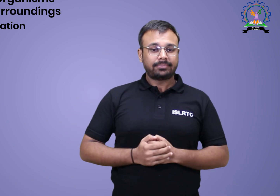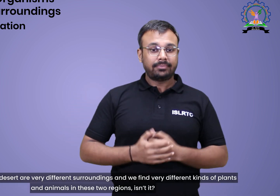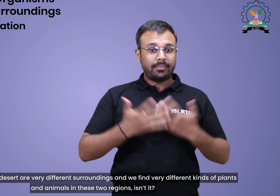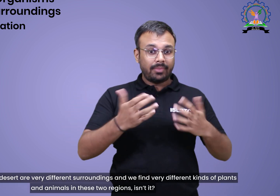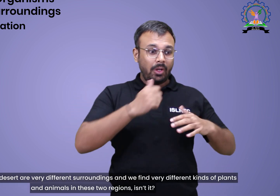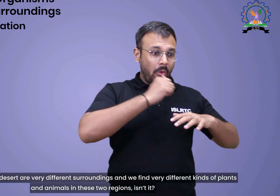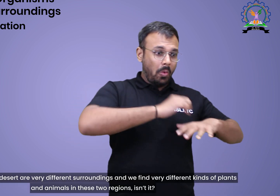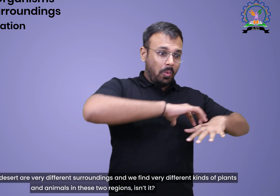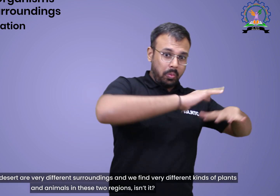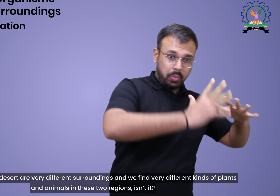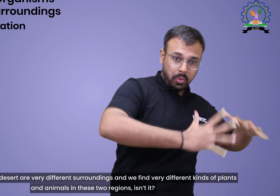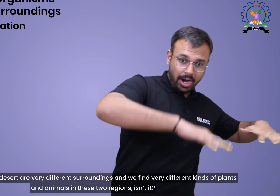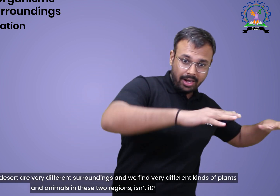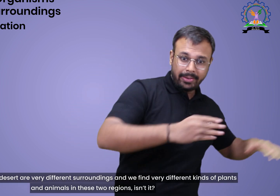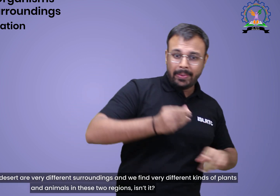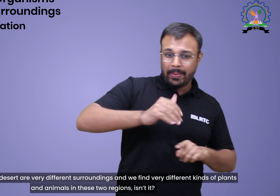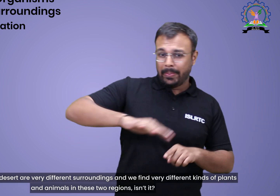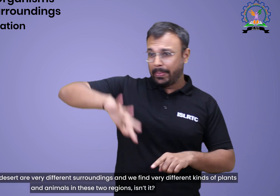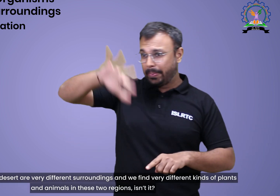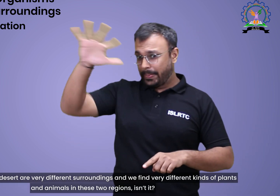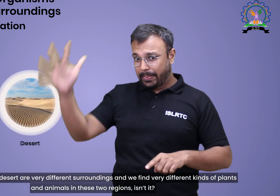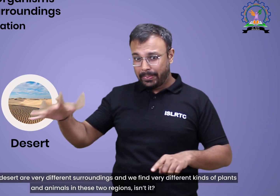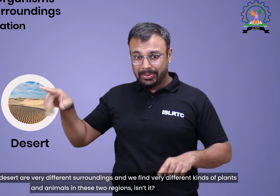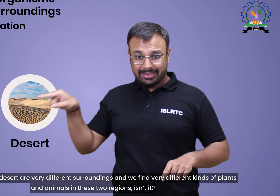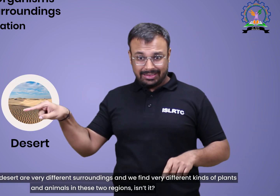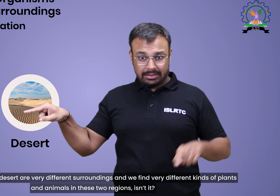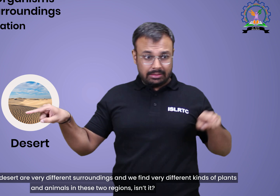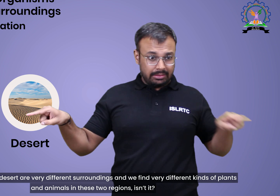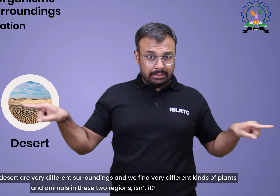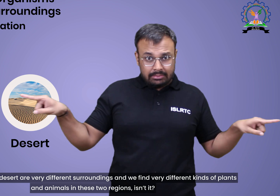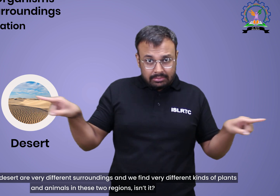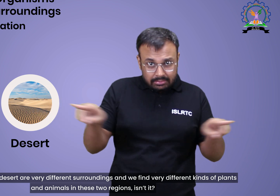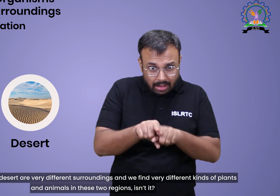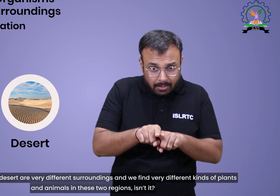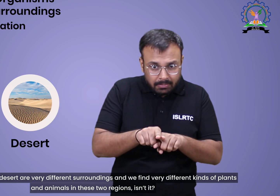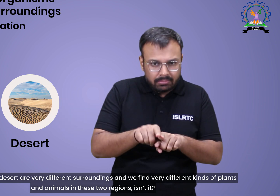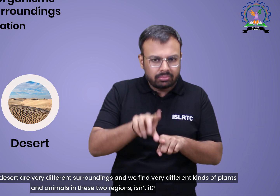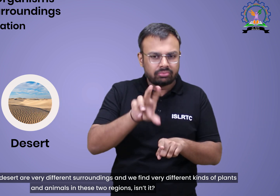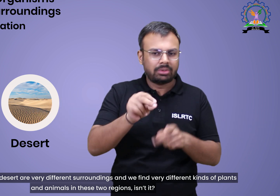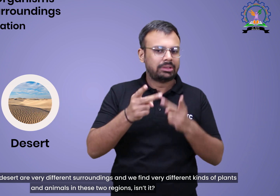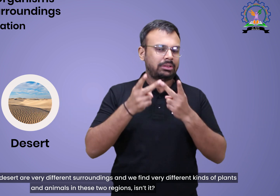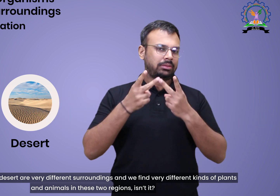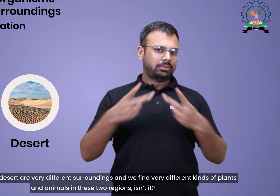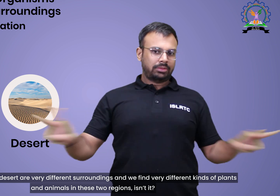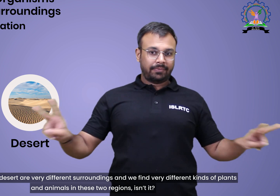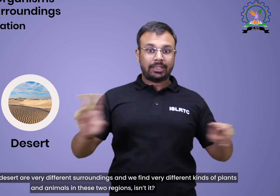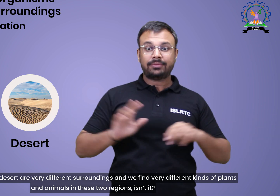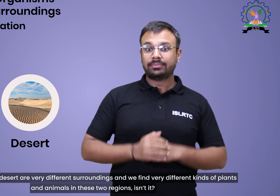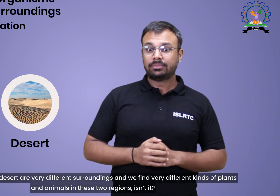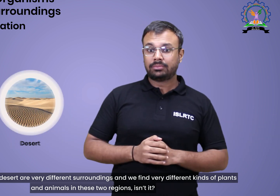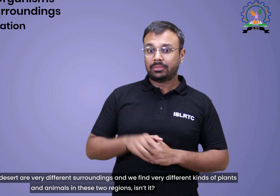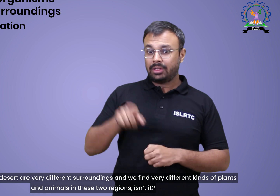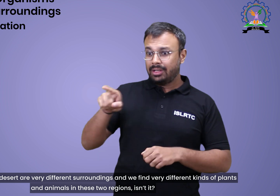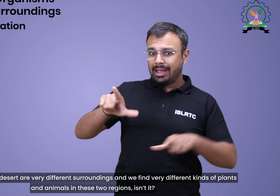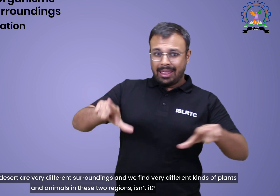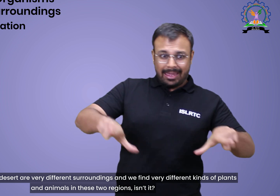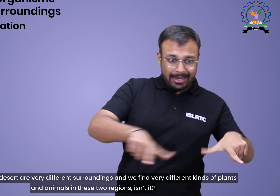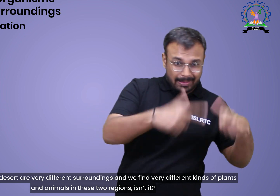The sea and the desert are very different surroundings, and we find very different kinds of plants and animals in these two